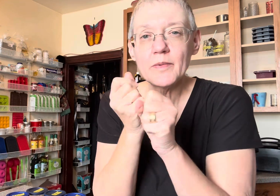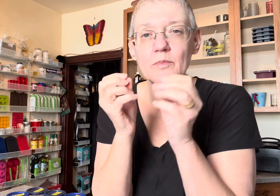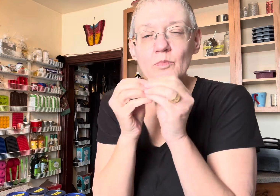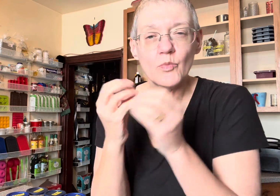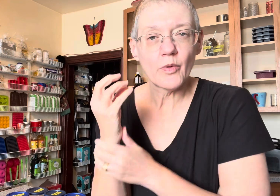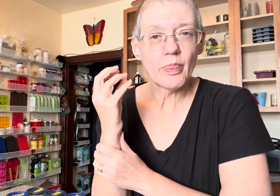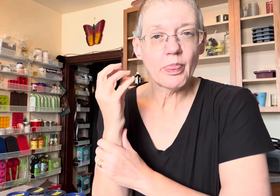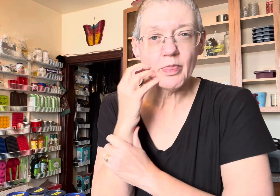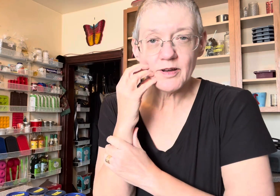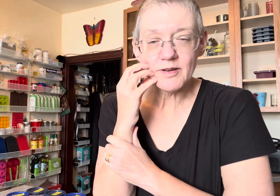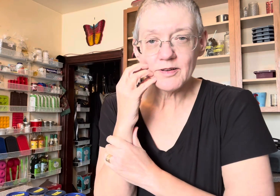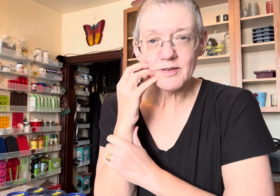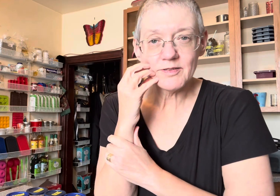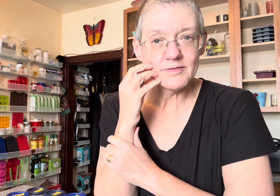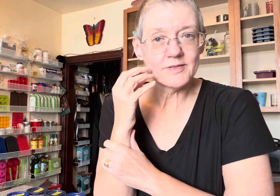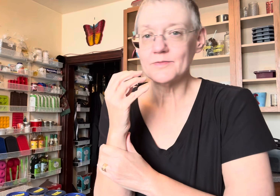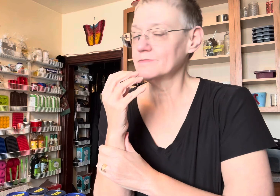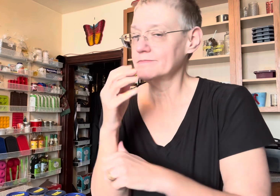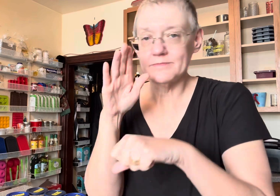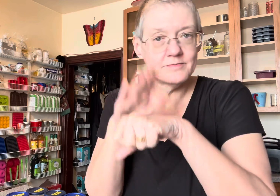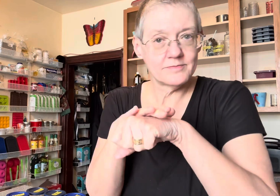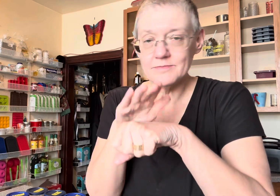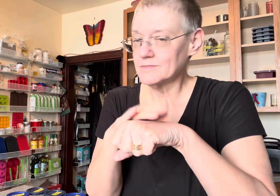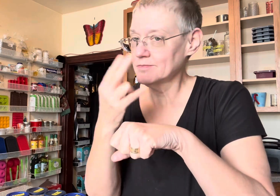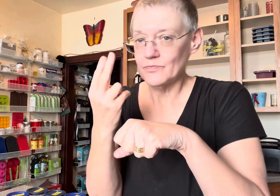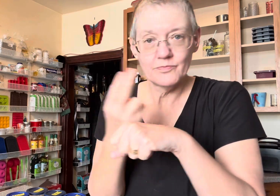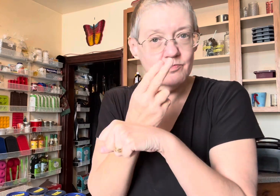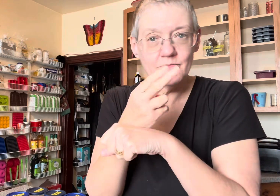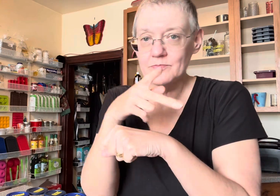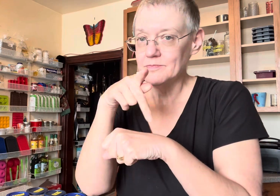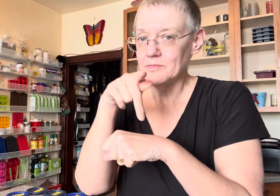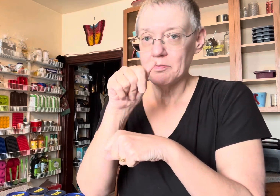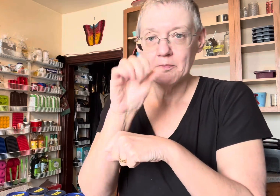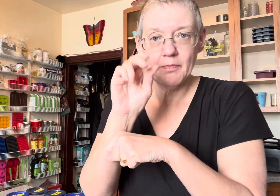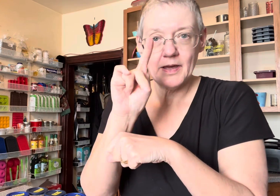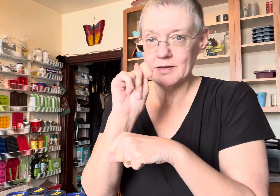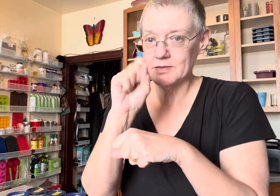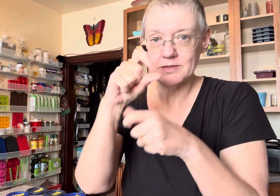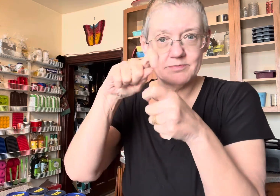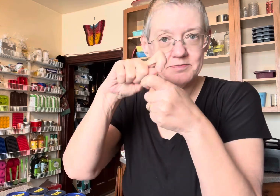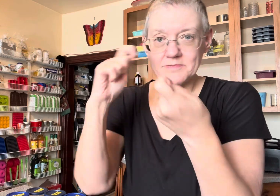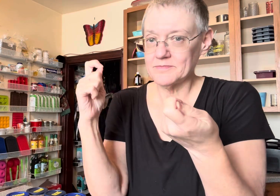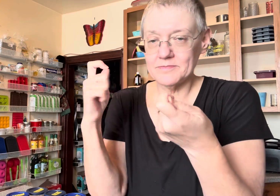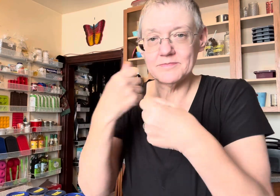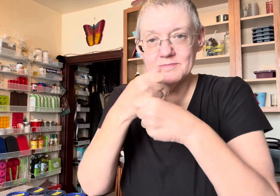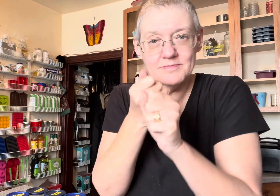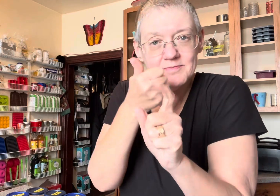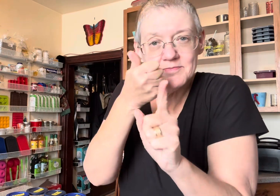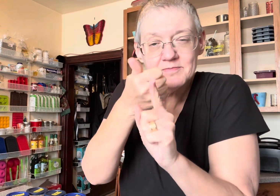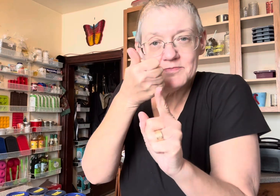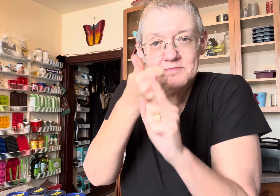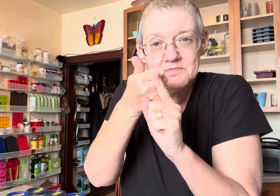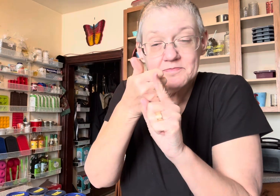They have something in there to thicken it. So don't use those packets. Make your own.